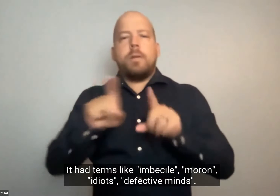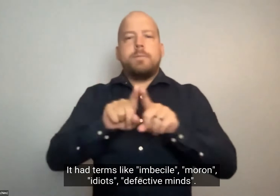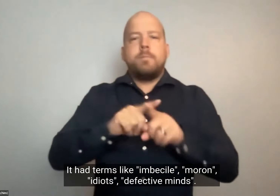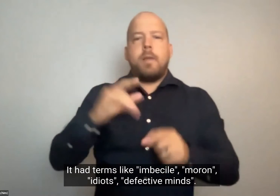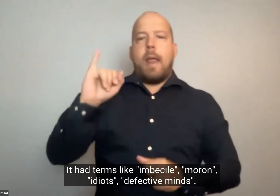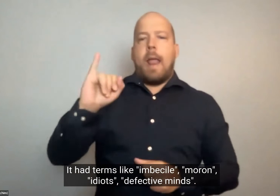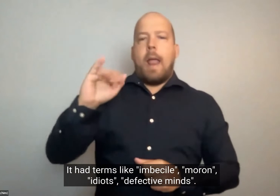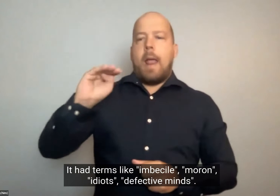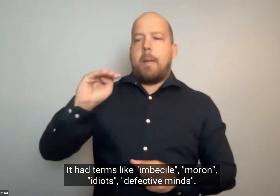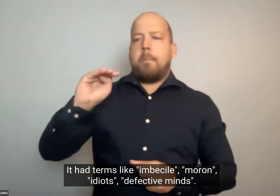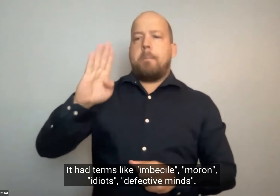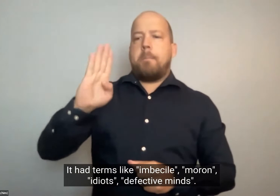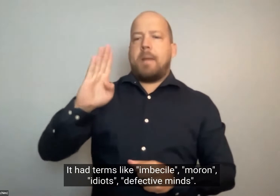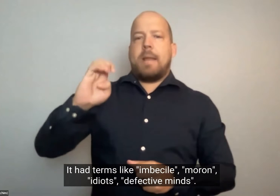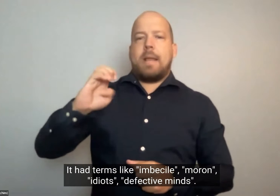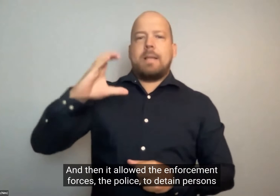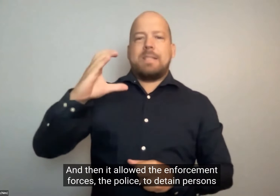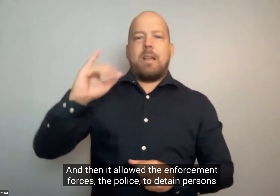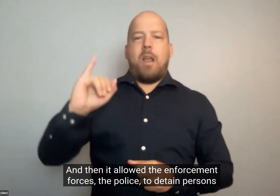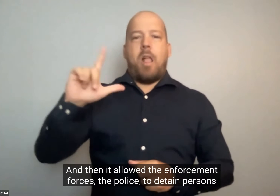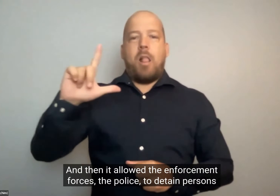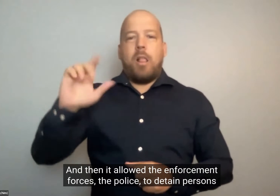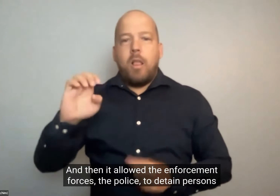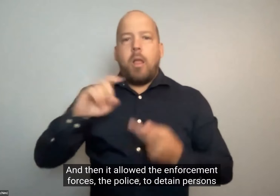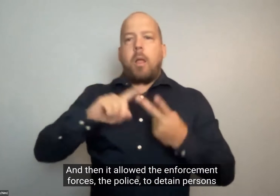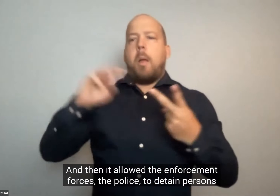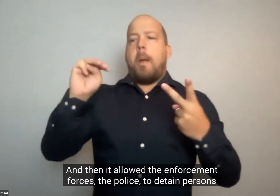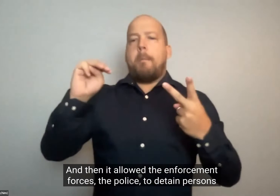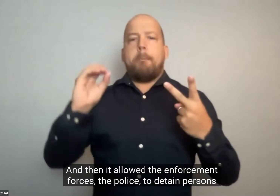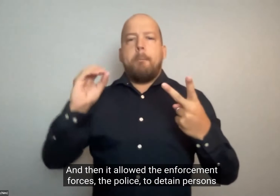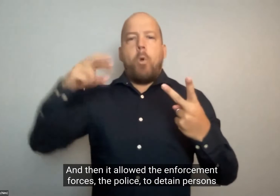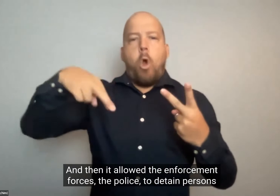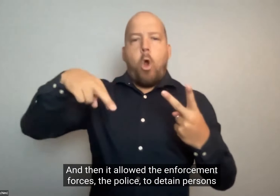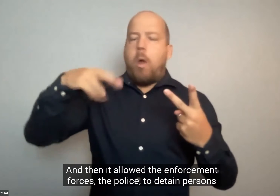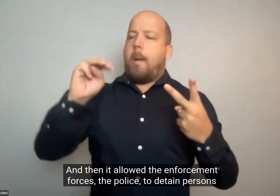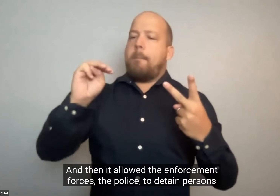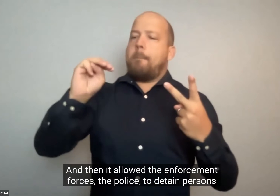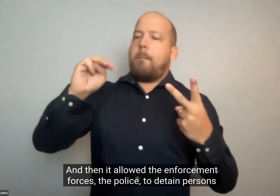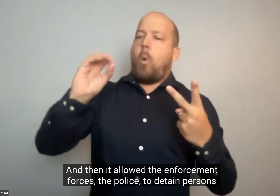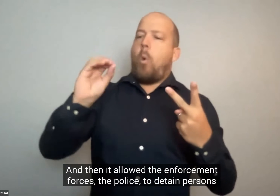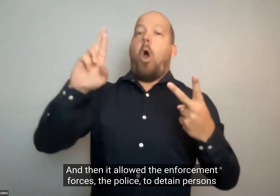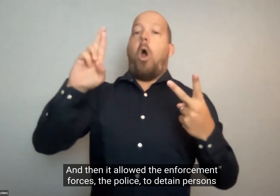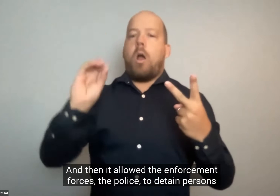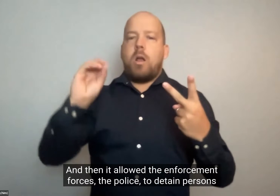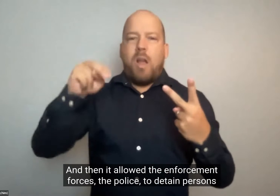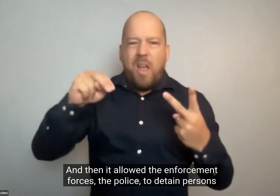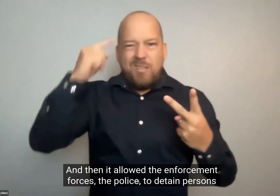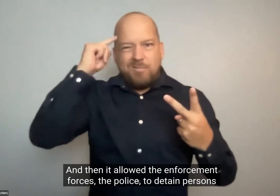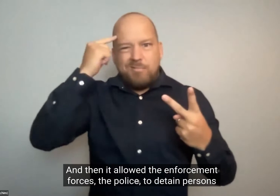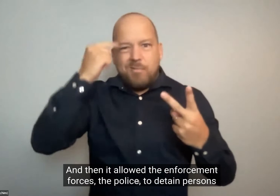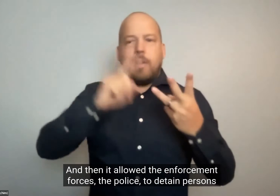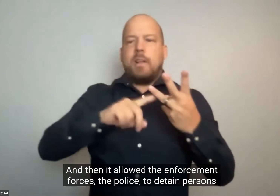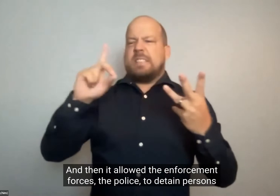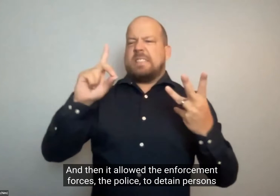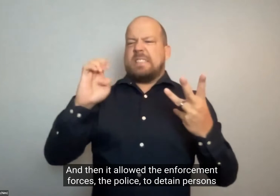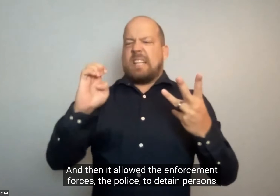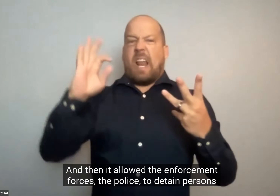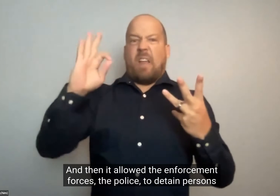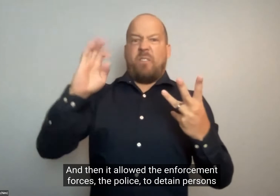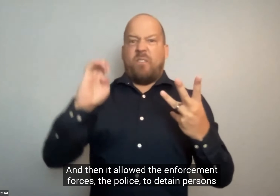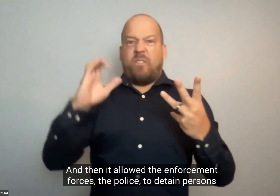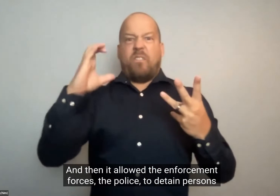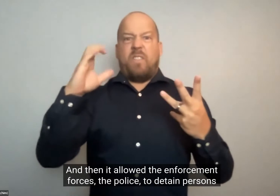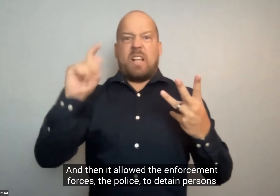idiots, defective minds. And then it allowed the enforcement